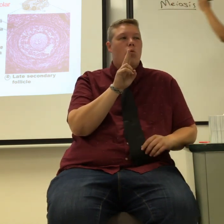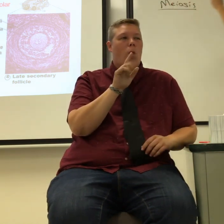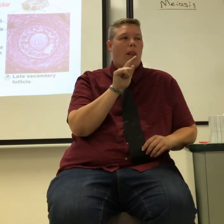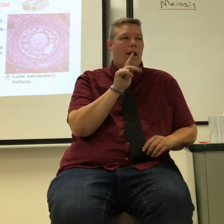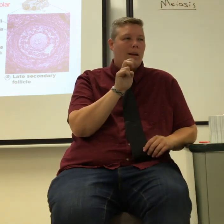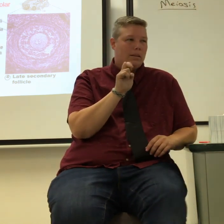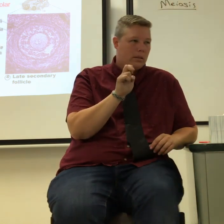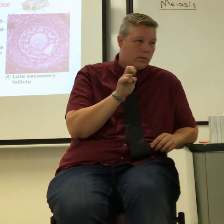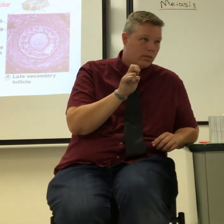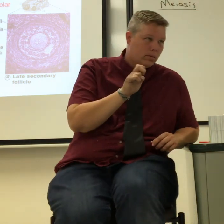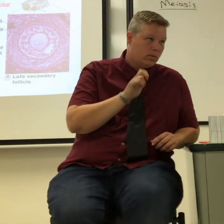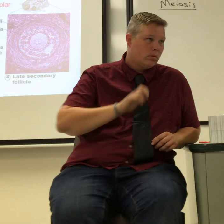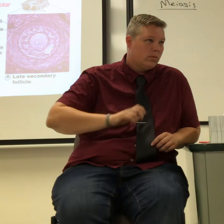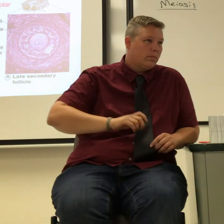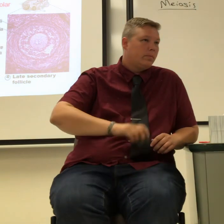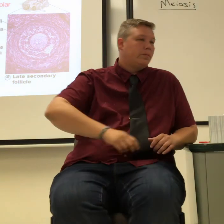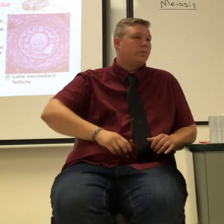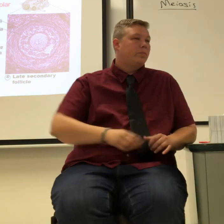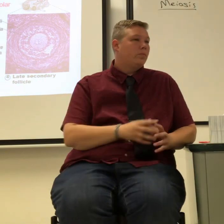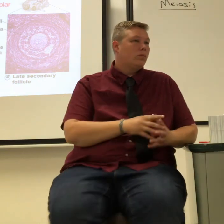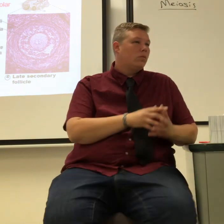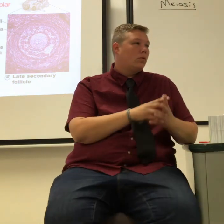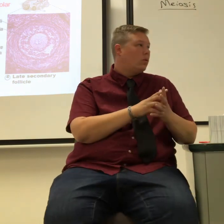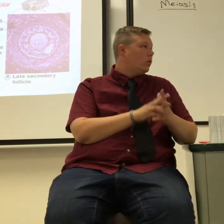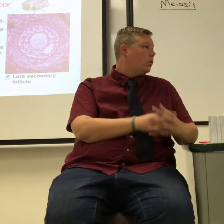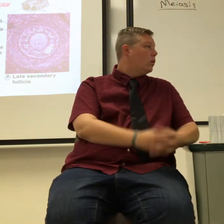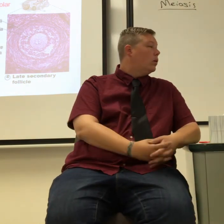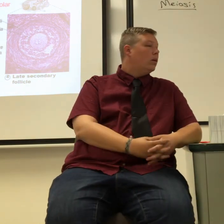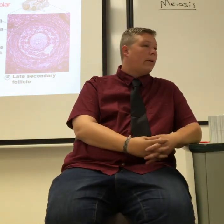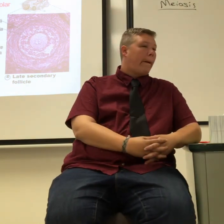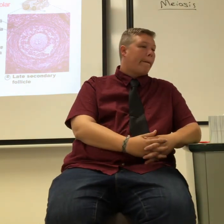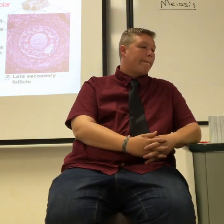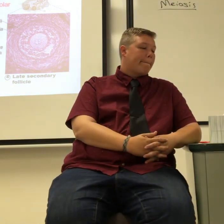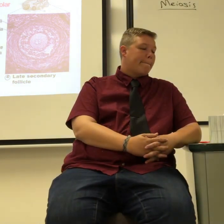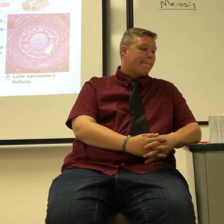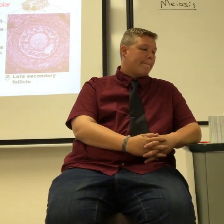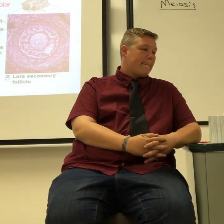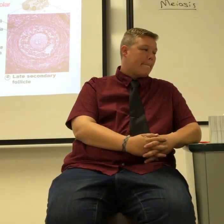So in terms of follicular development, call it late secondary.